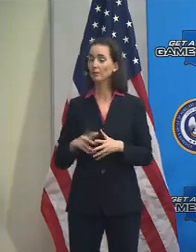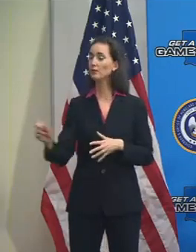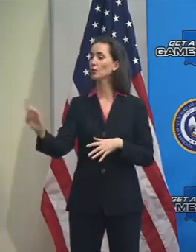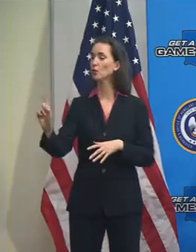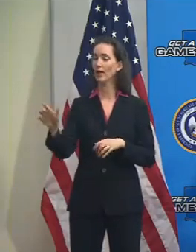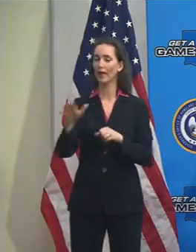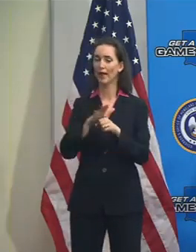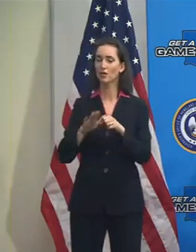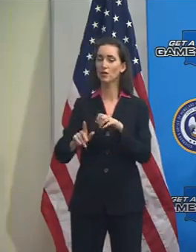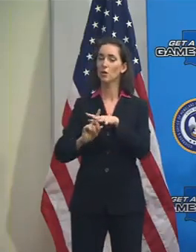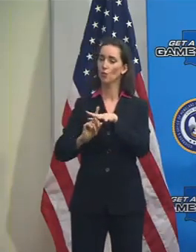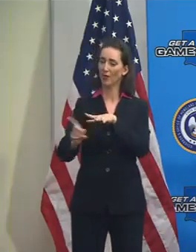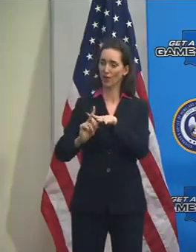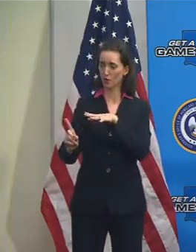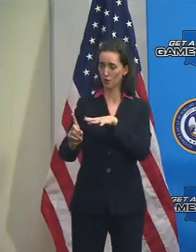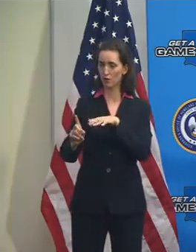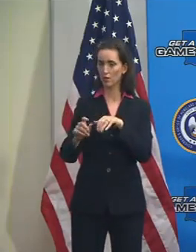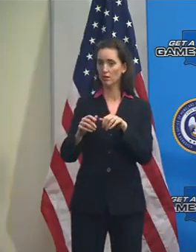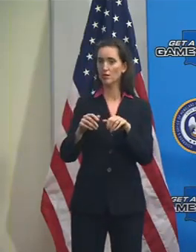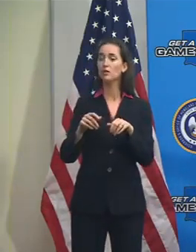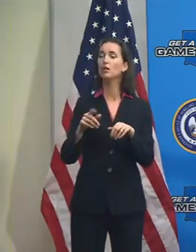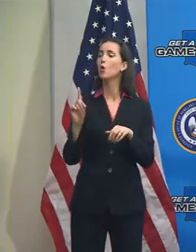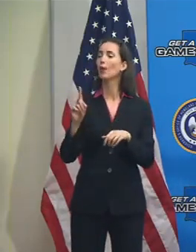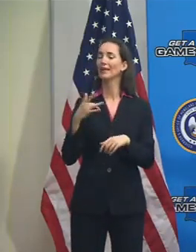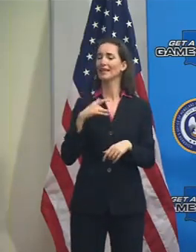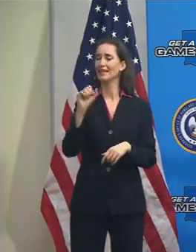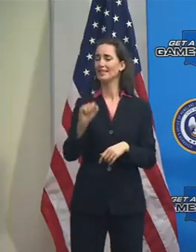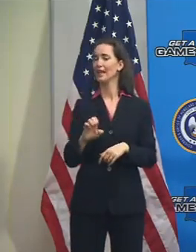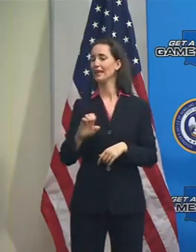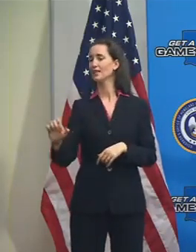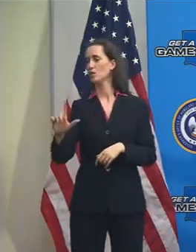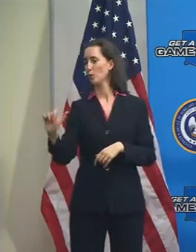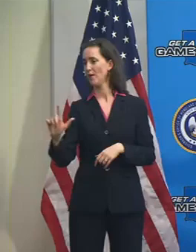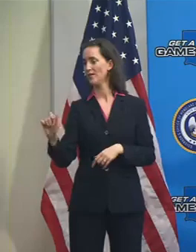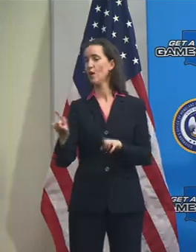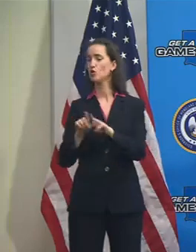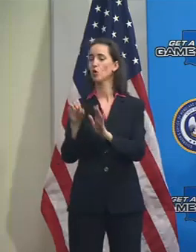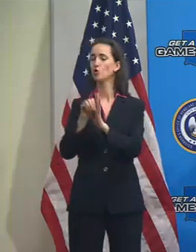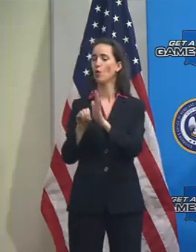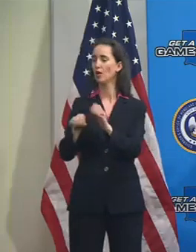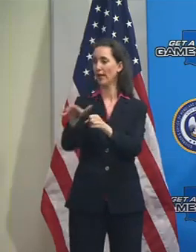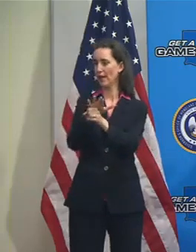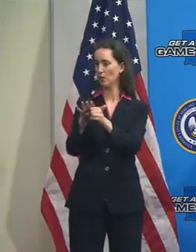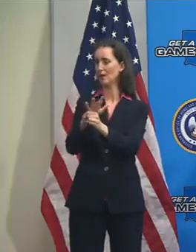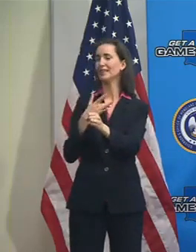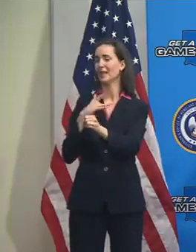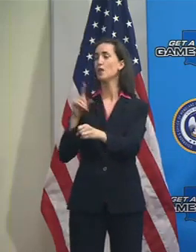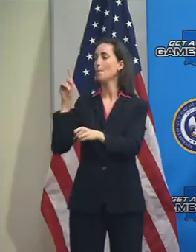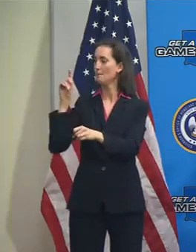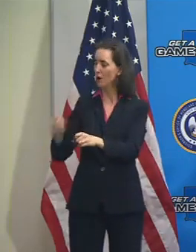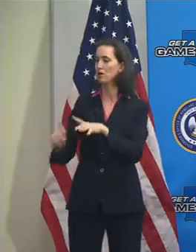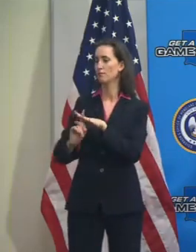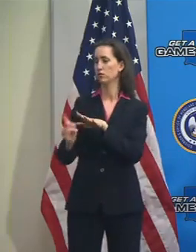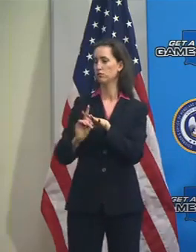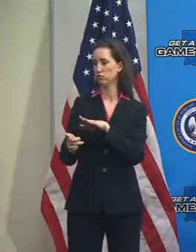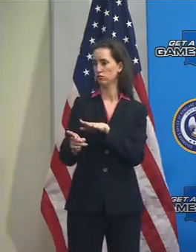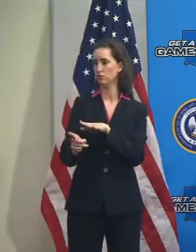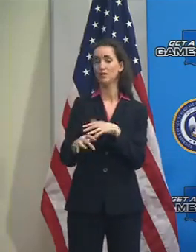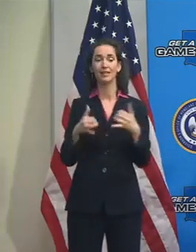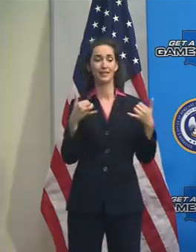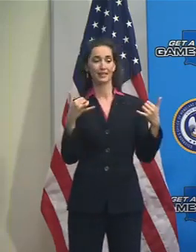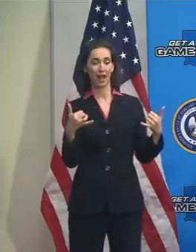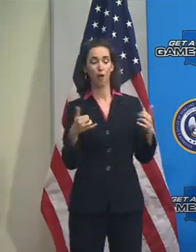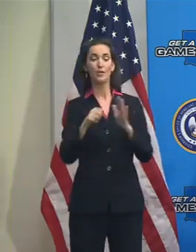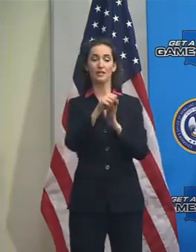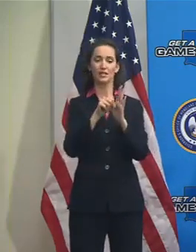evacuations like that, it's typically in southeast Louisiana in the New Orleans metro area. So we don't have any